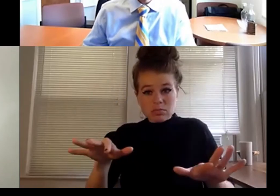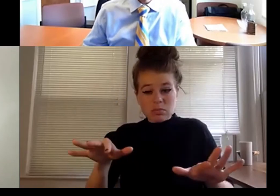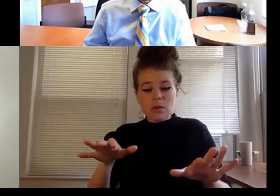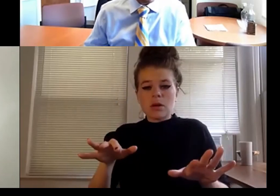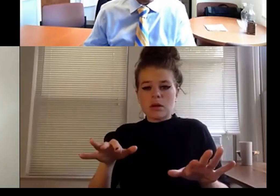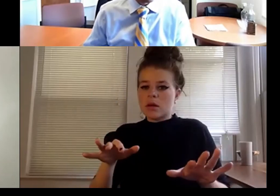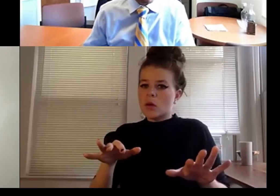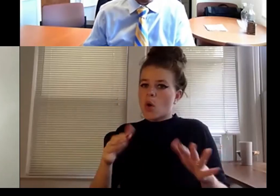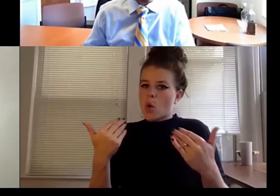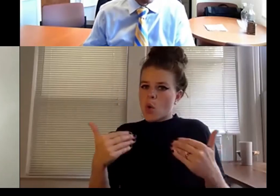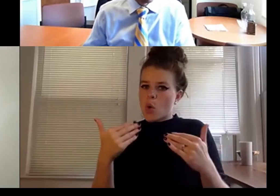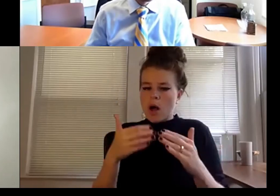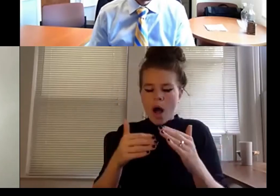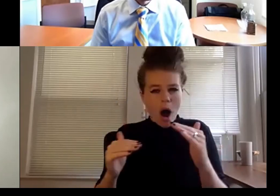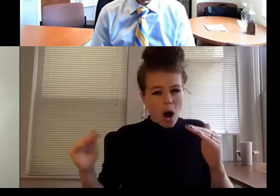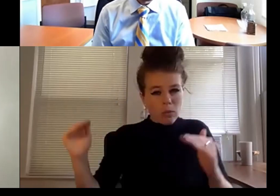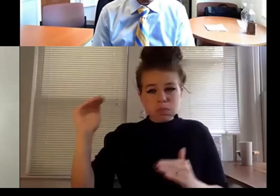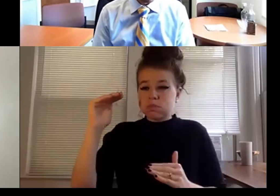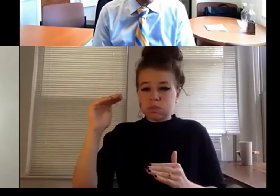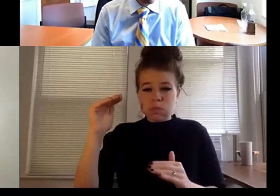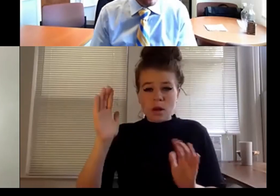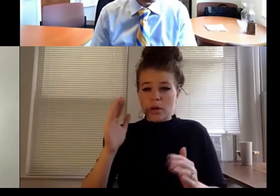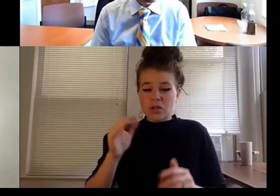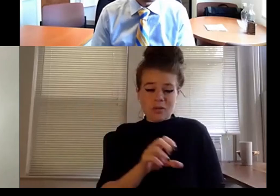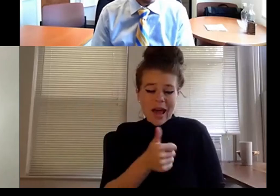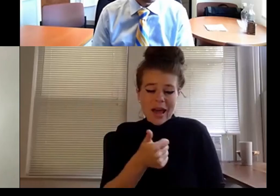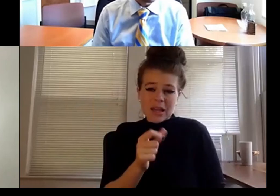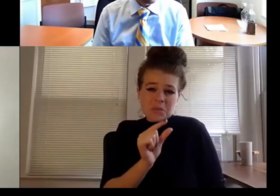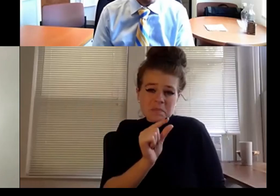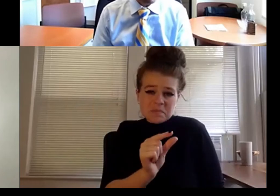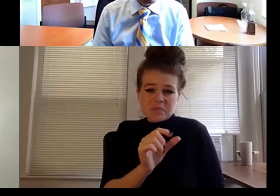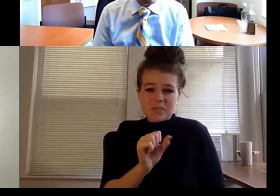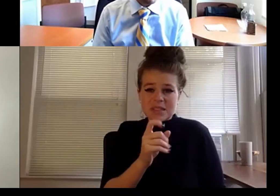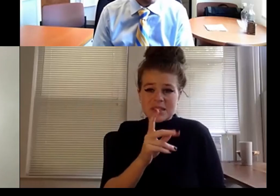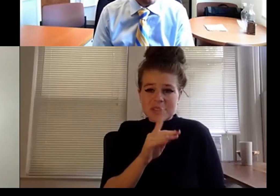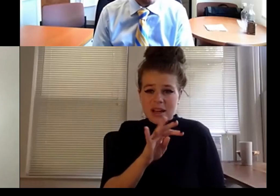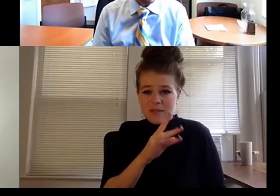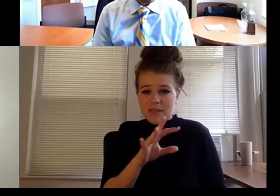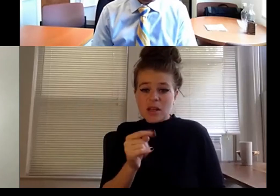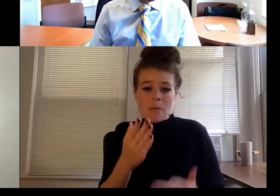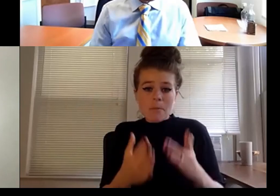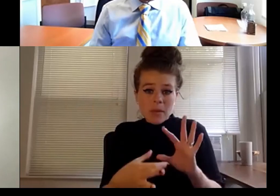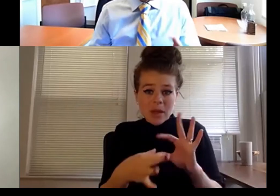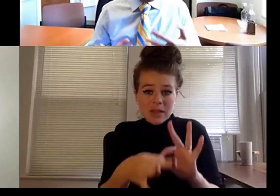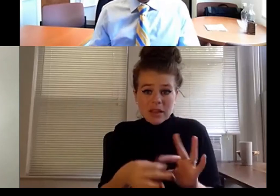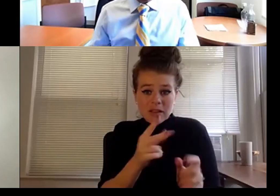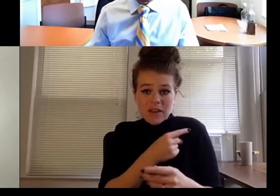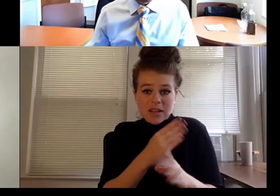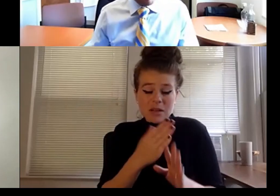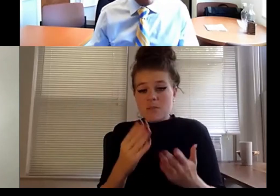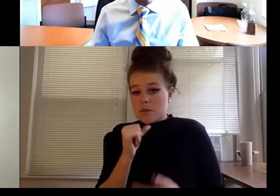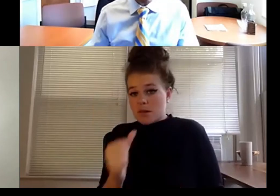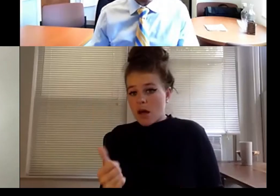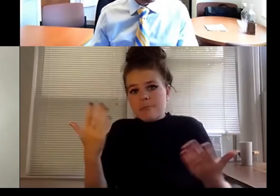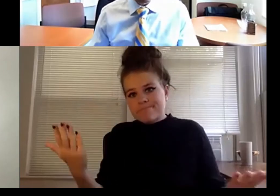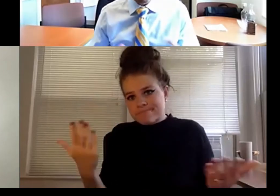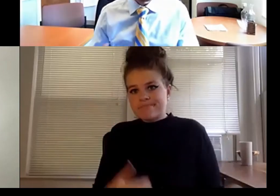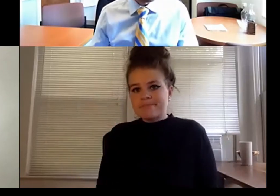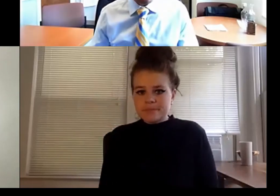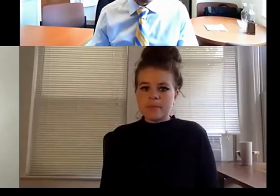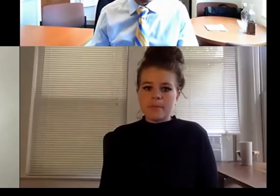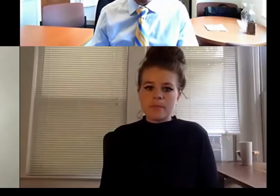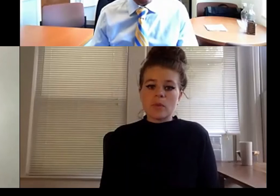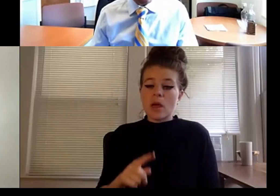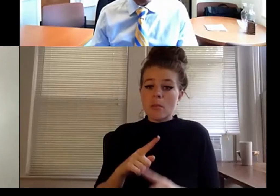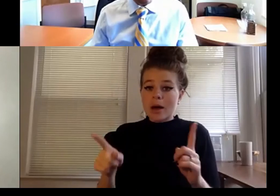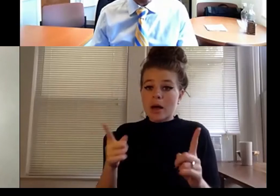potential side effects that may or may not be linked to the vaccine. But definitely the FDA is following, we're